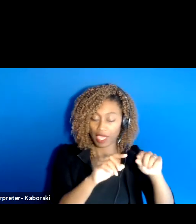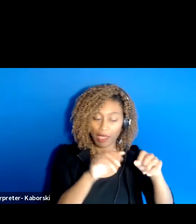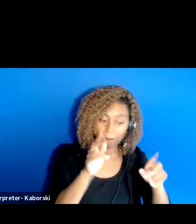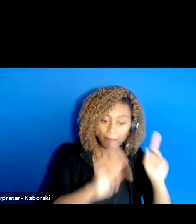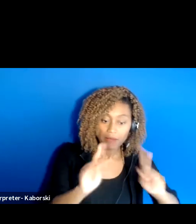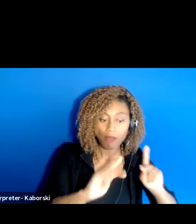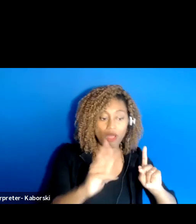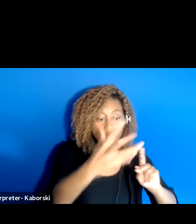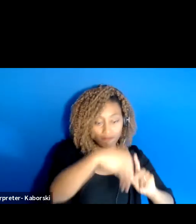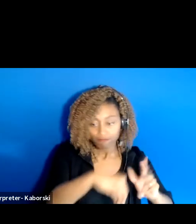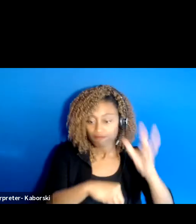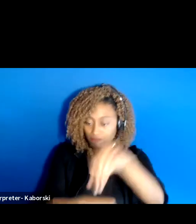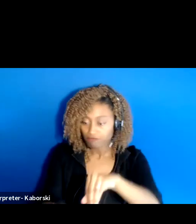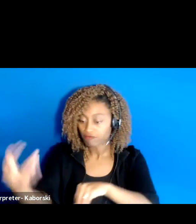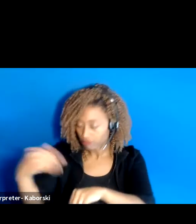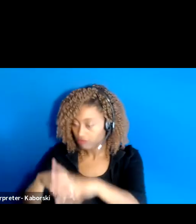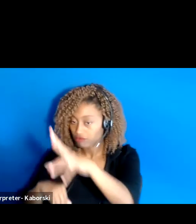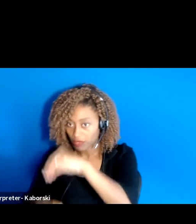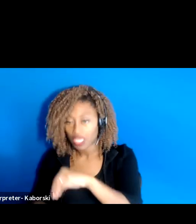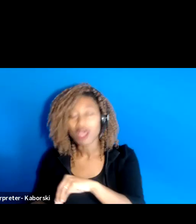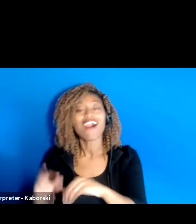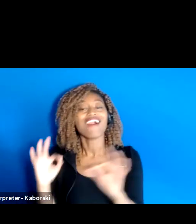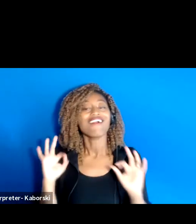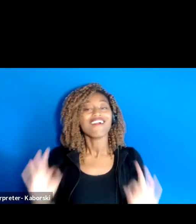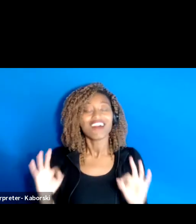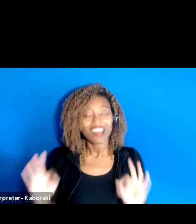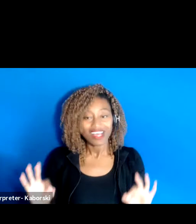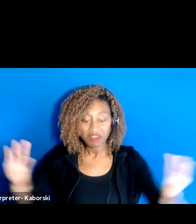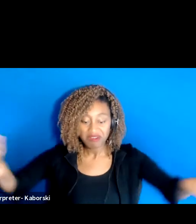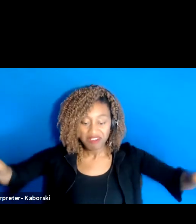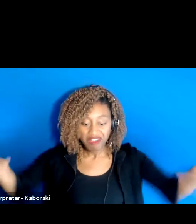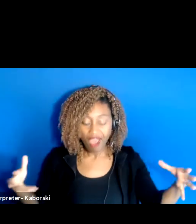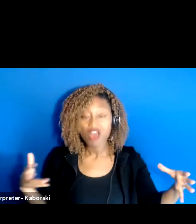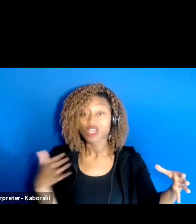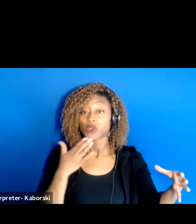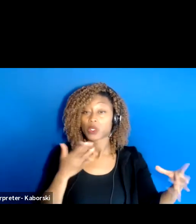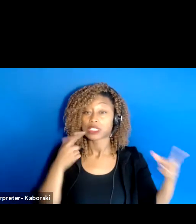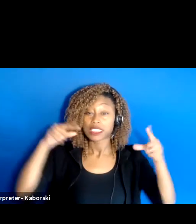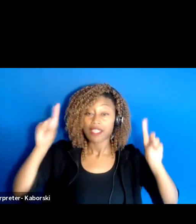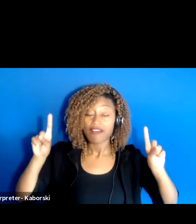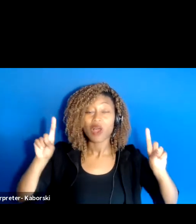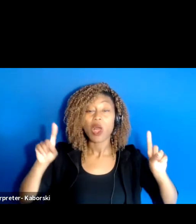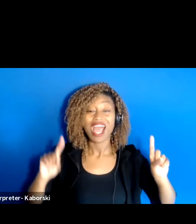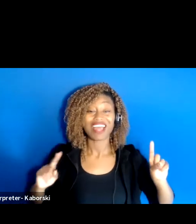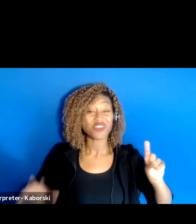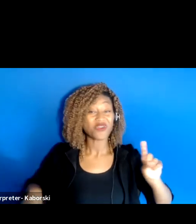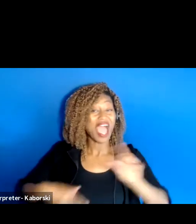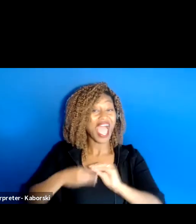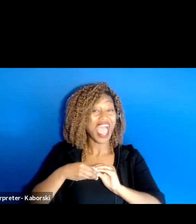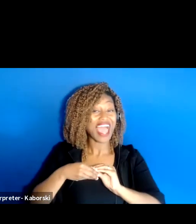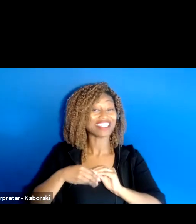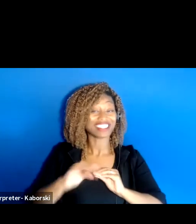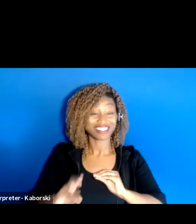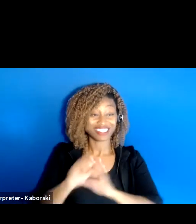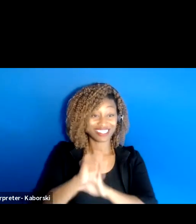it's really been successful, and we've then had some great statewide conversations on policy